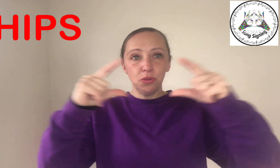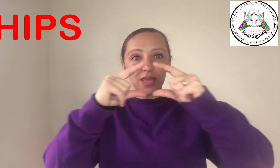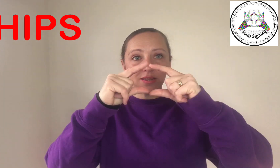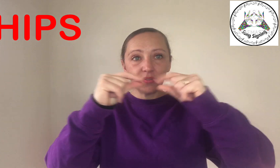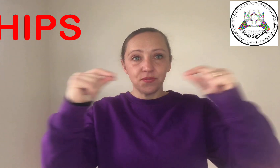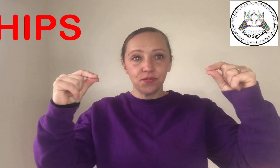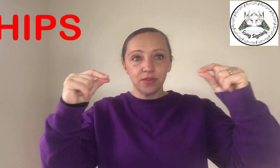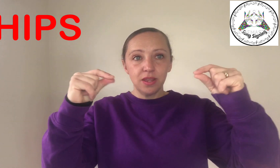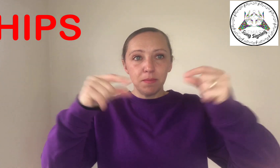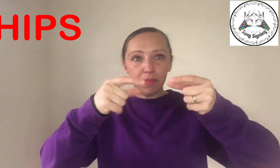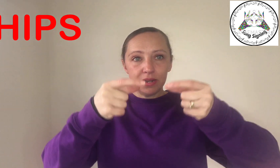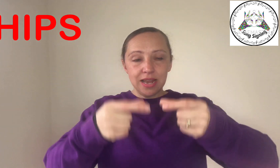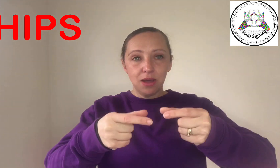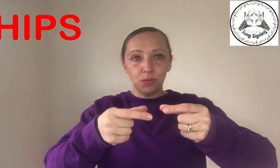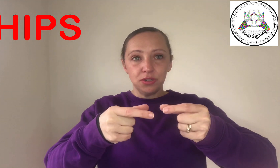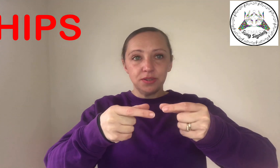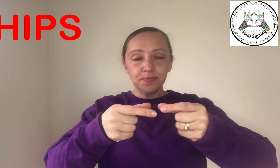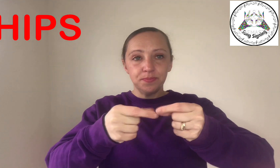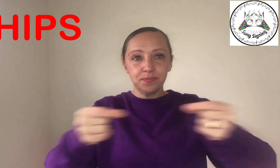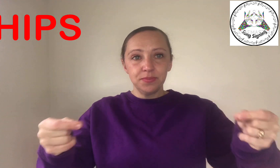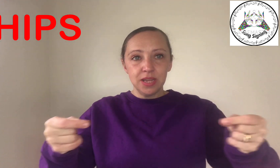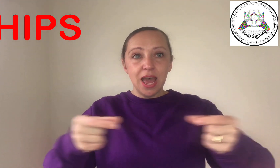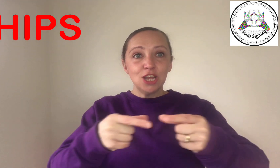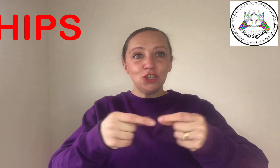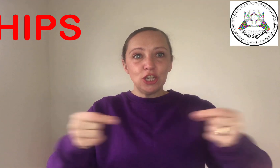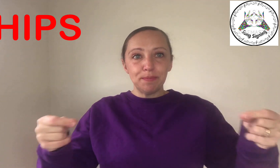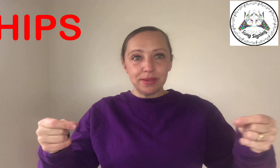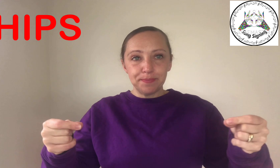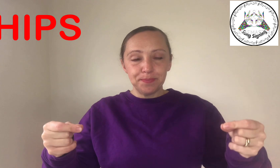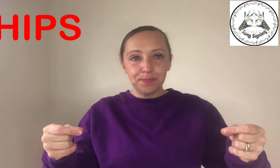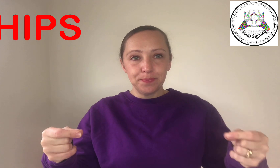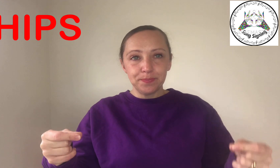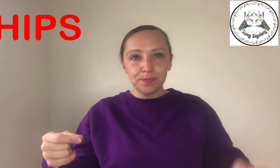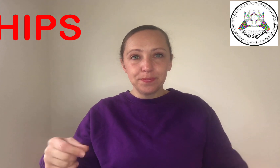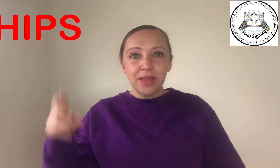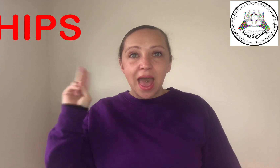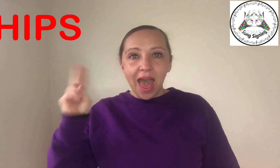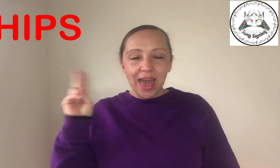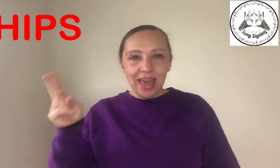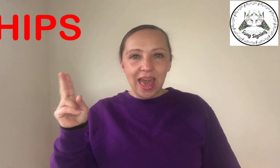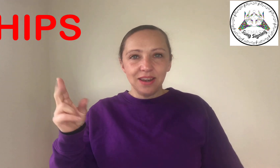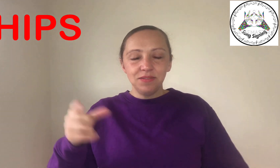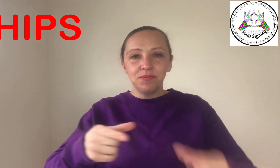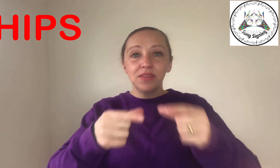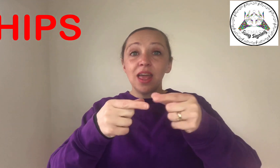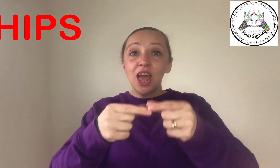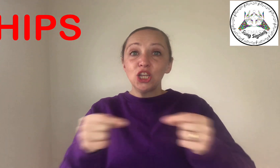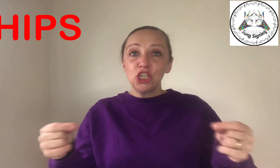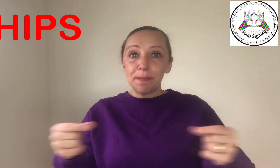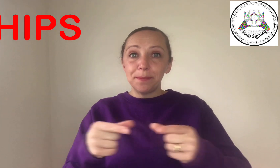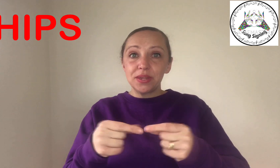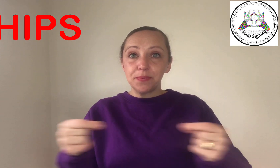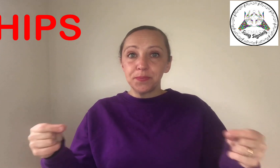this, but downwards. Chips. Again. Chips.